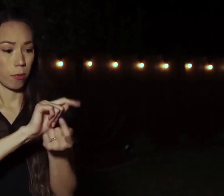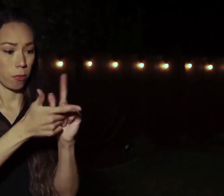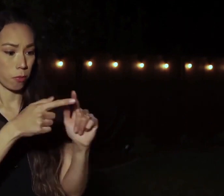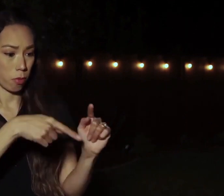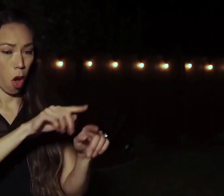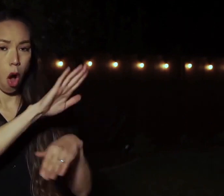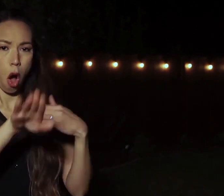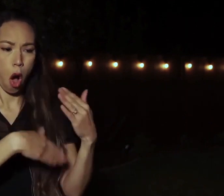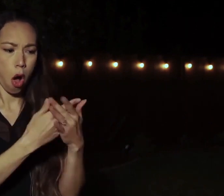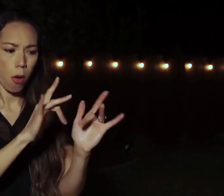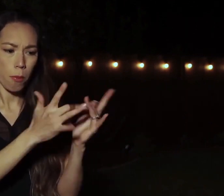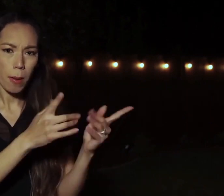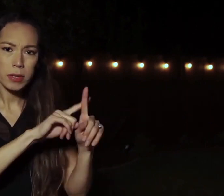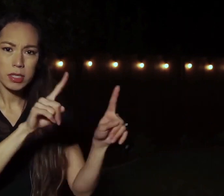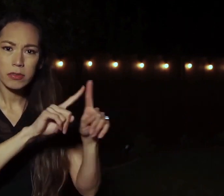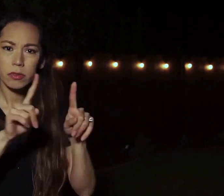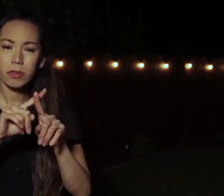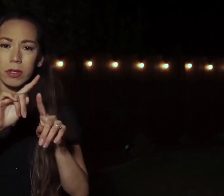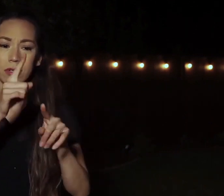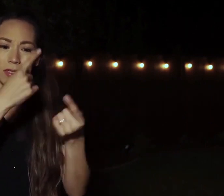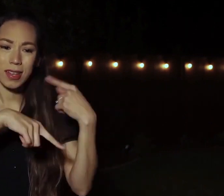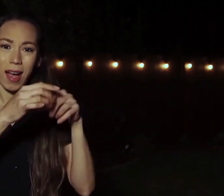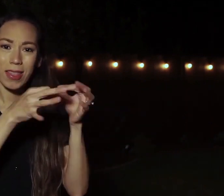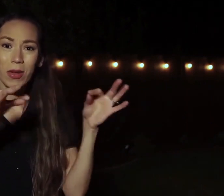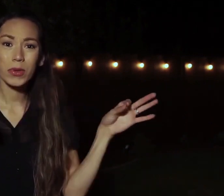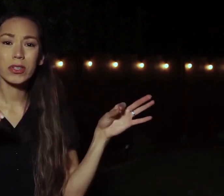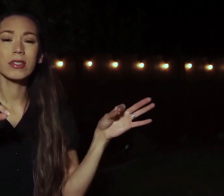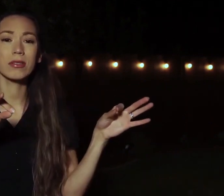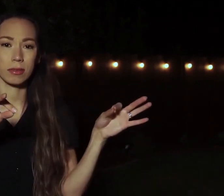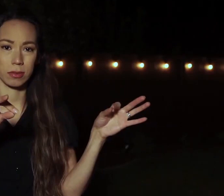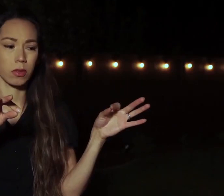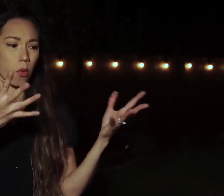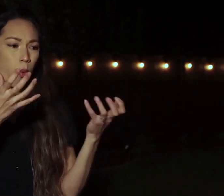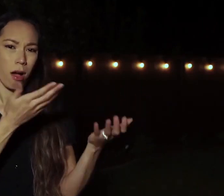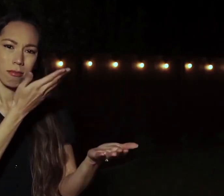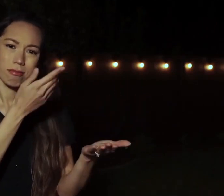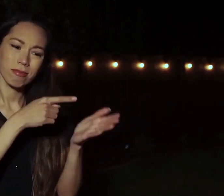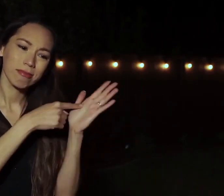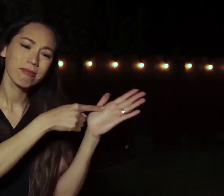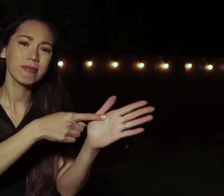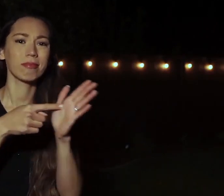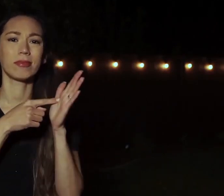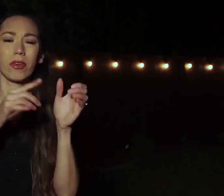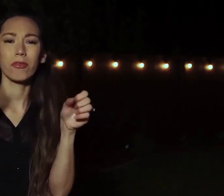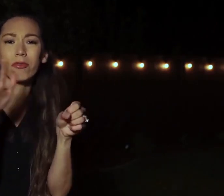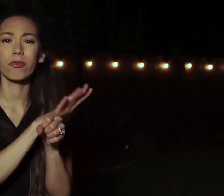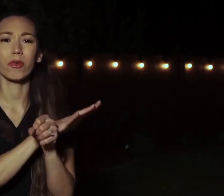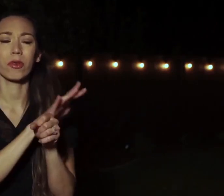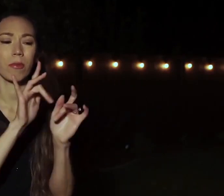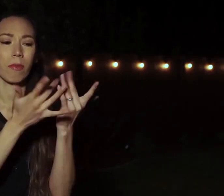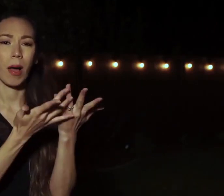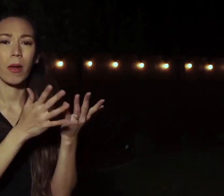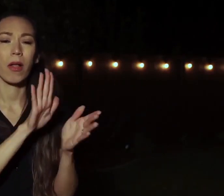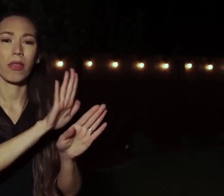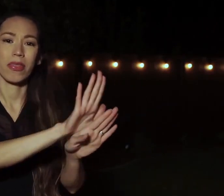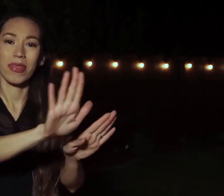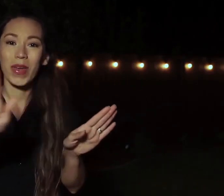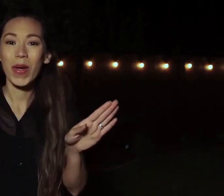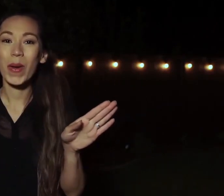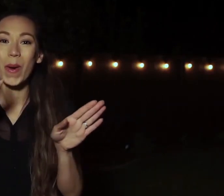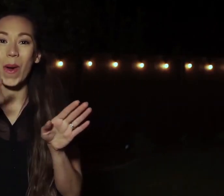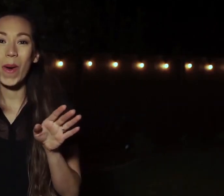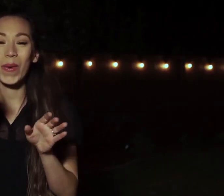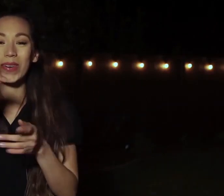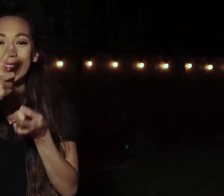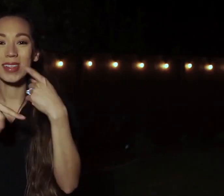translated into all the different sign languages of the world, so that all deaf could have the complete word of God in their own sign